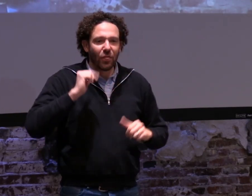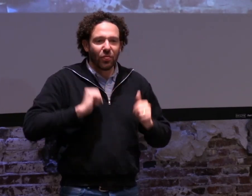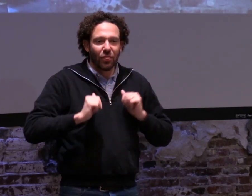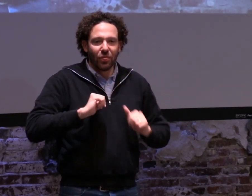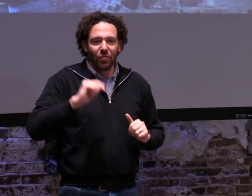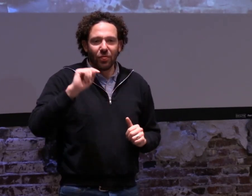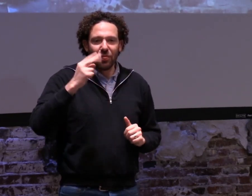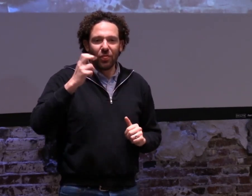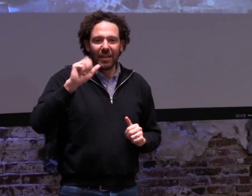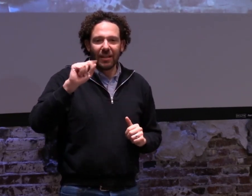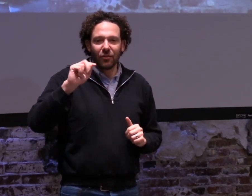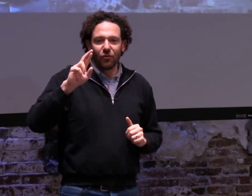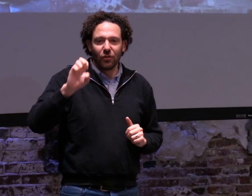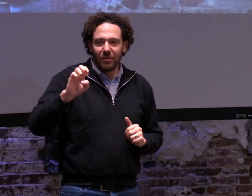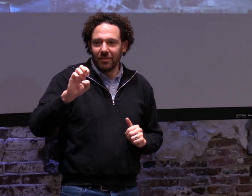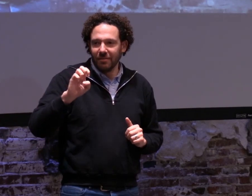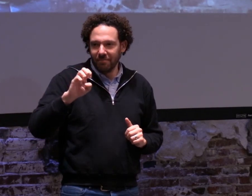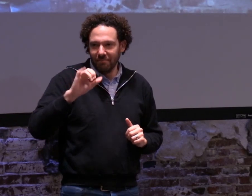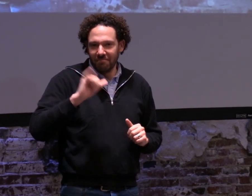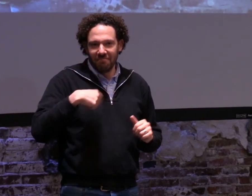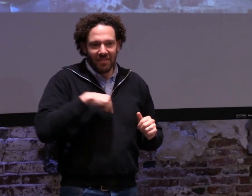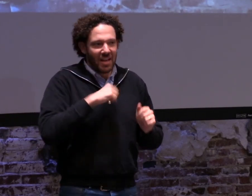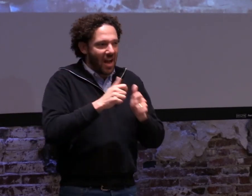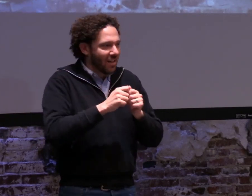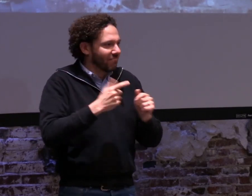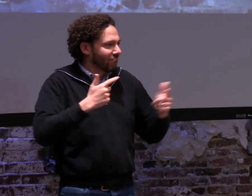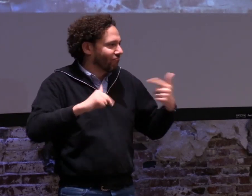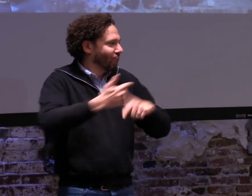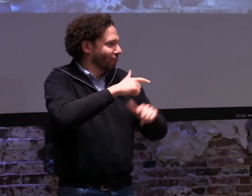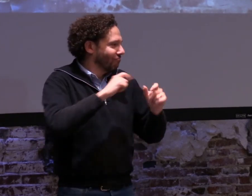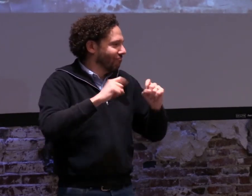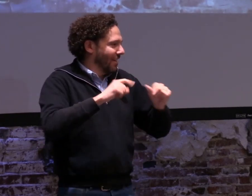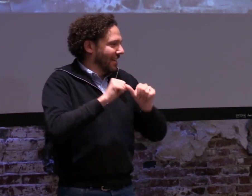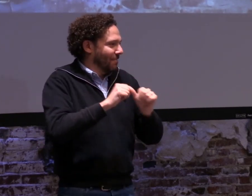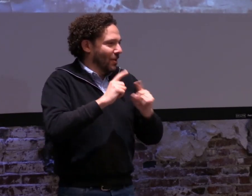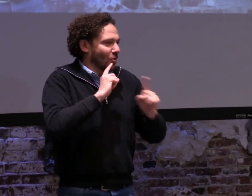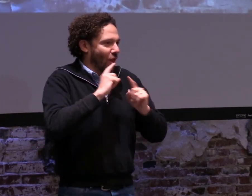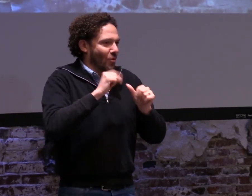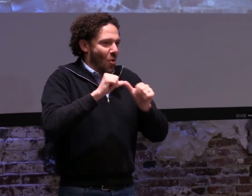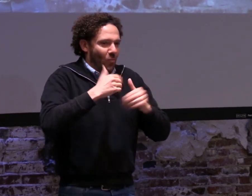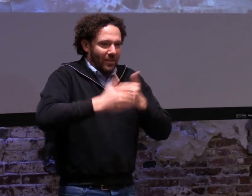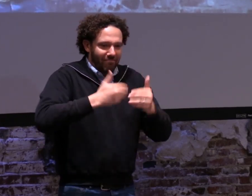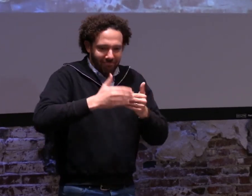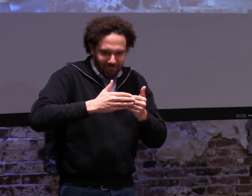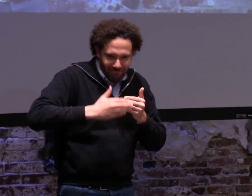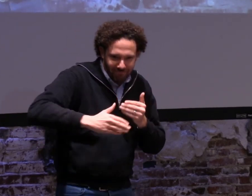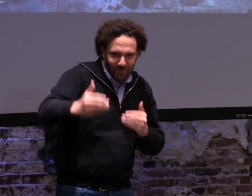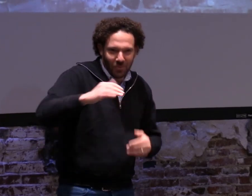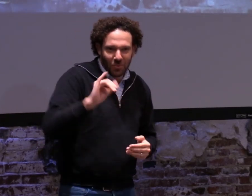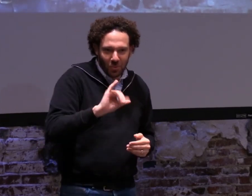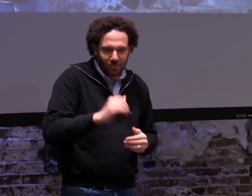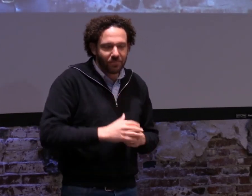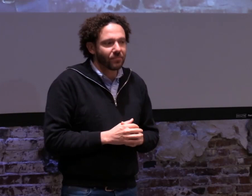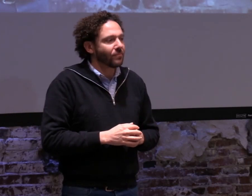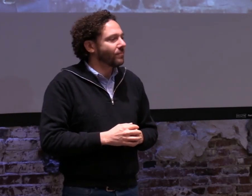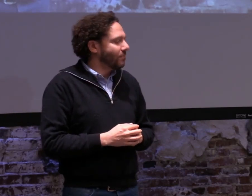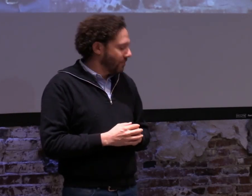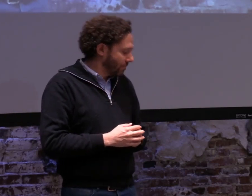through social media and live streaming. So we can continue this conversation way beyond this event.